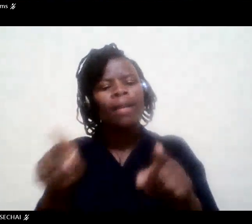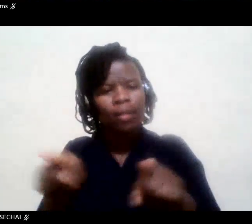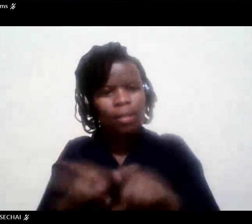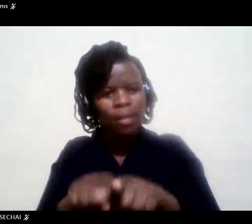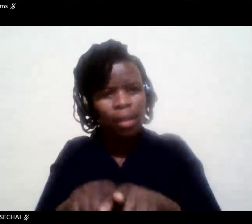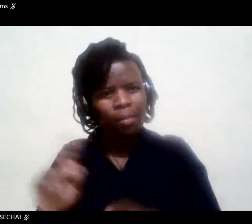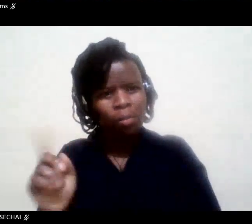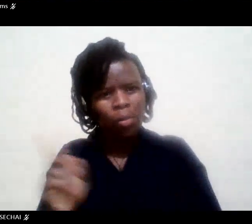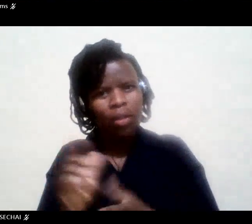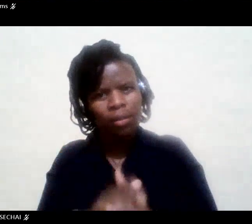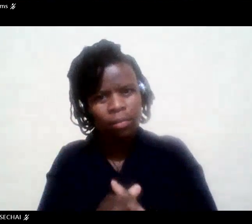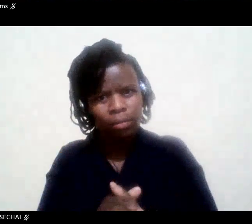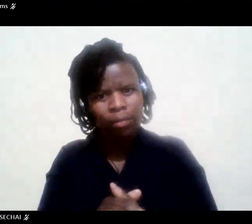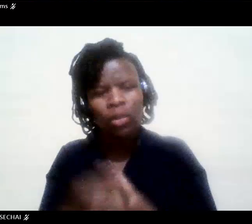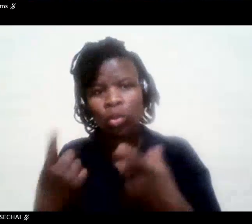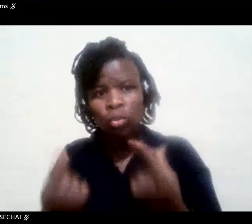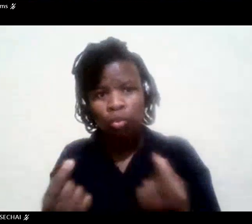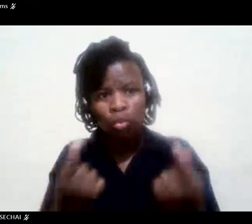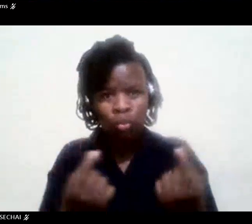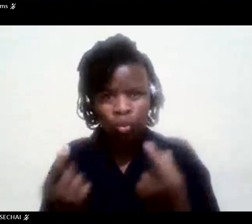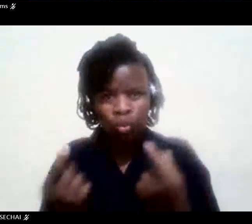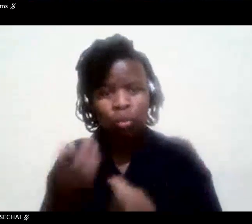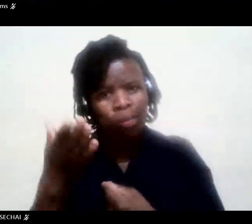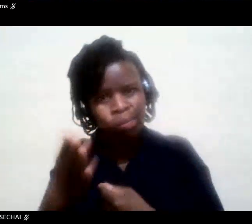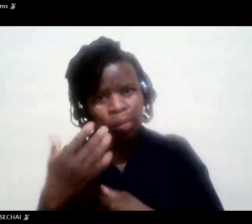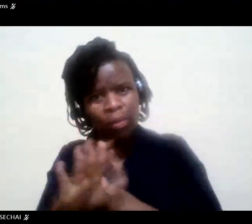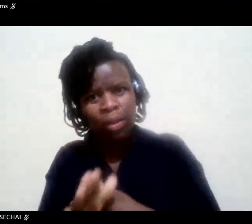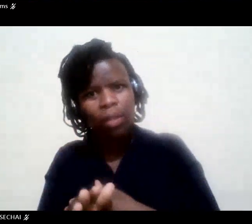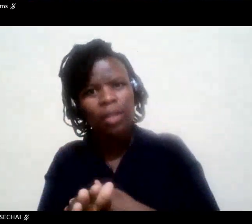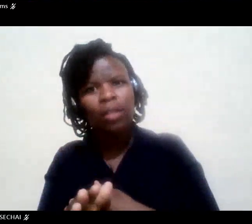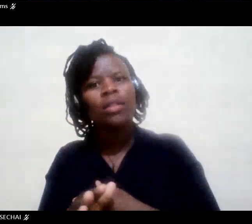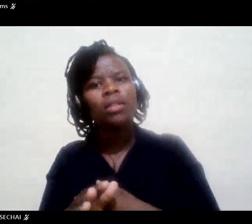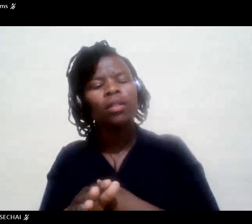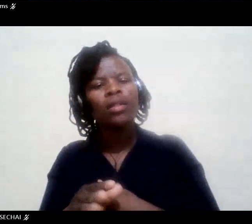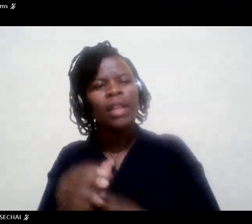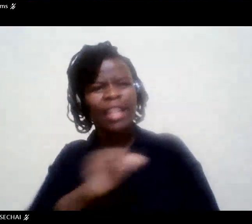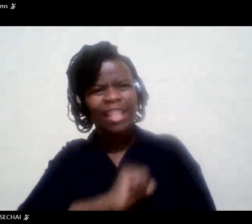we close it up, we stitch it up, we fixed it. That's what the society is